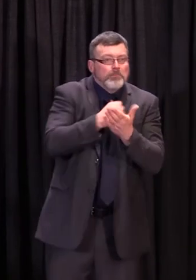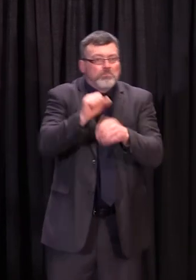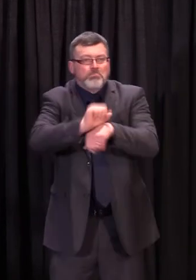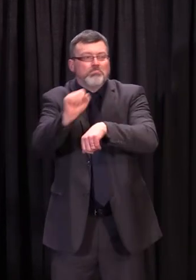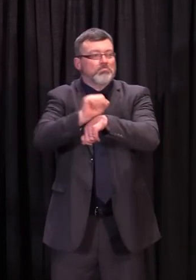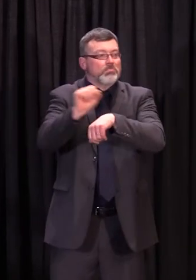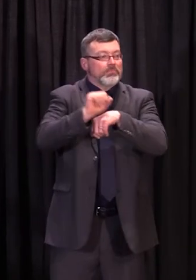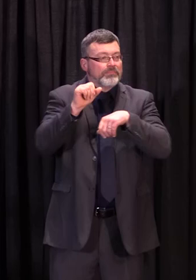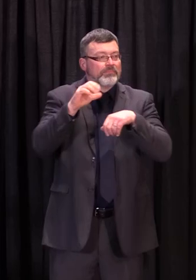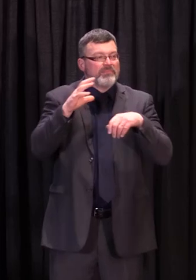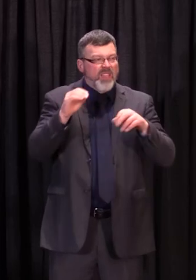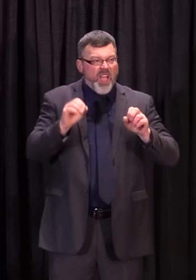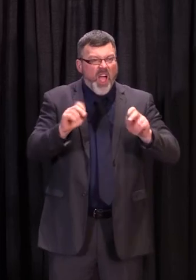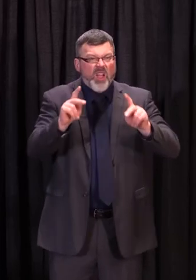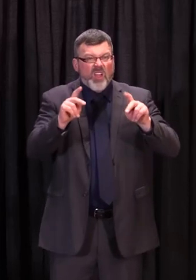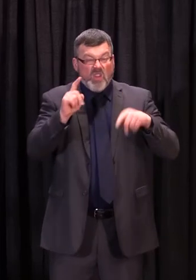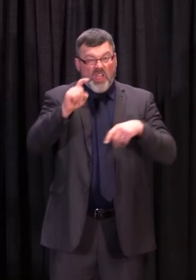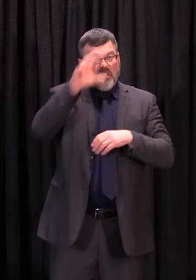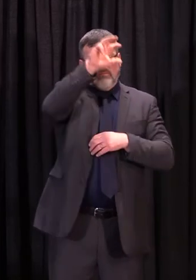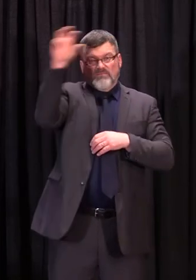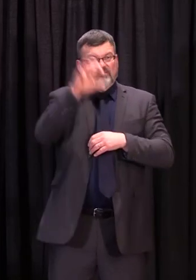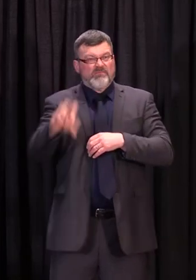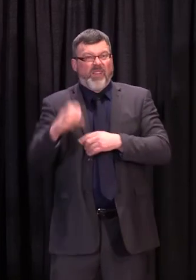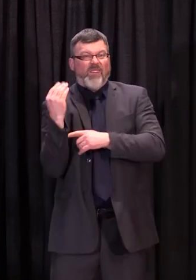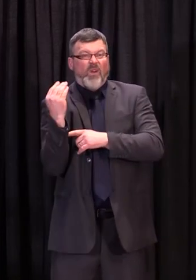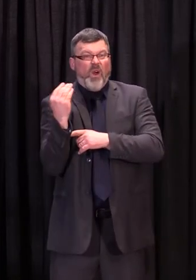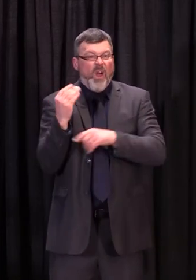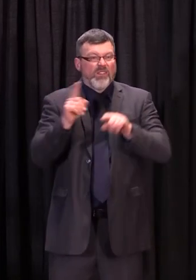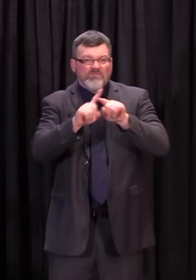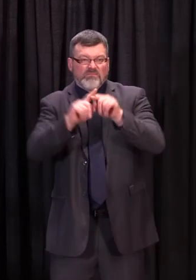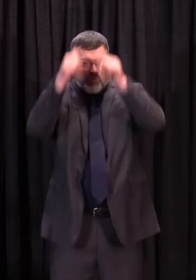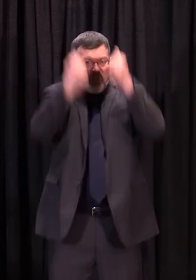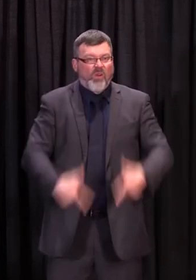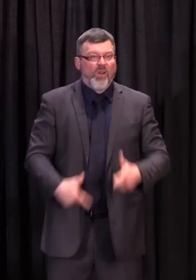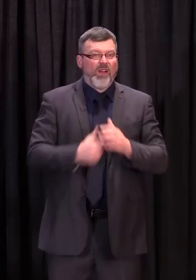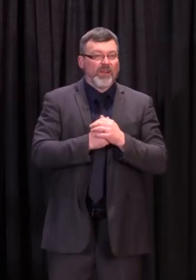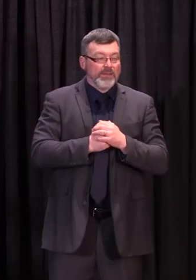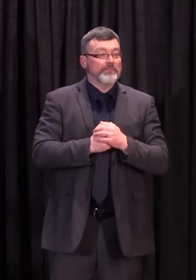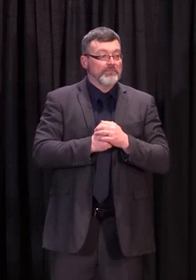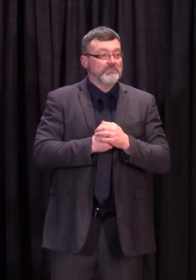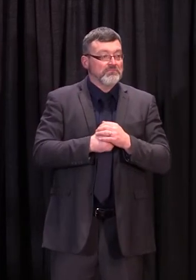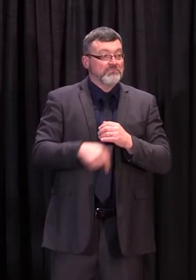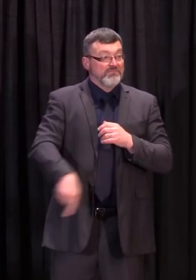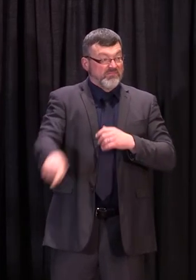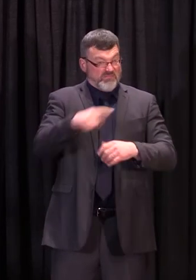counties allows us to protect the vulnerable and invest in the things we care about most.